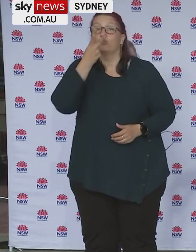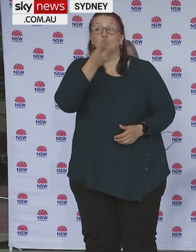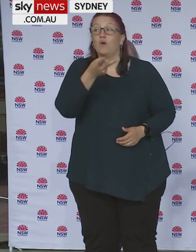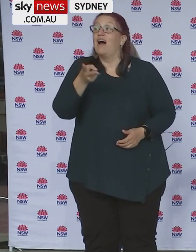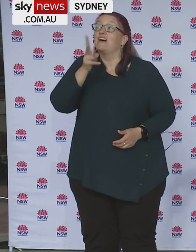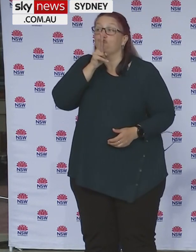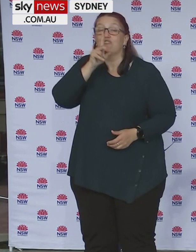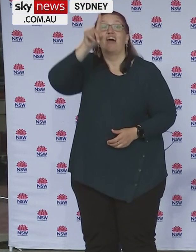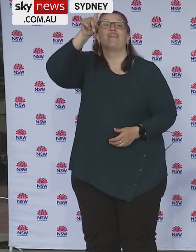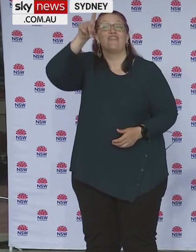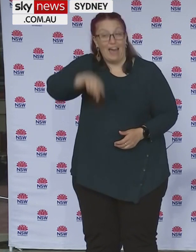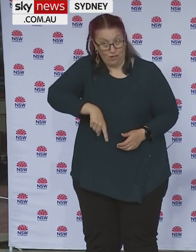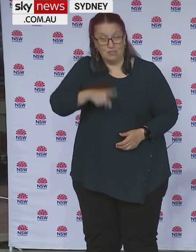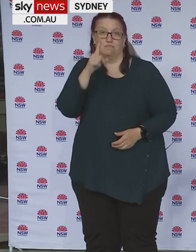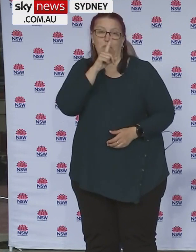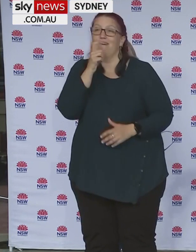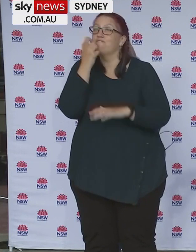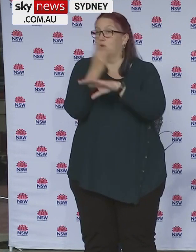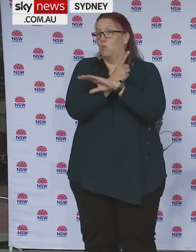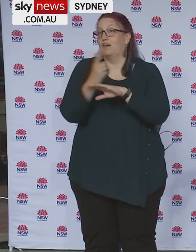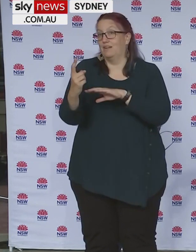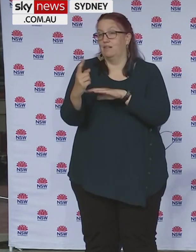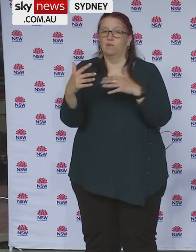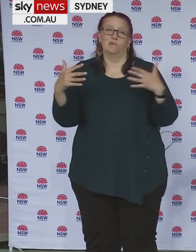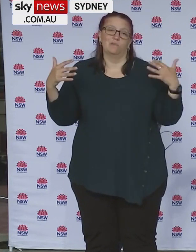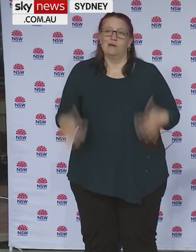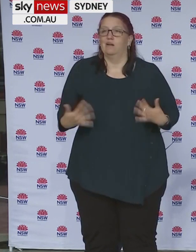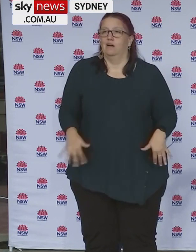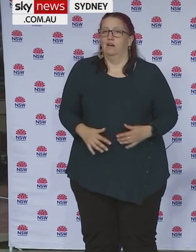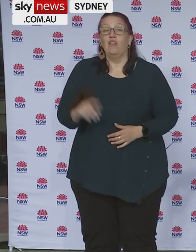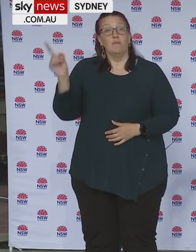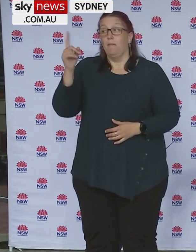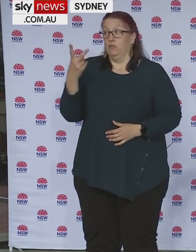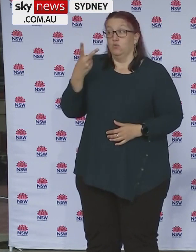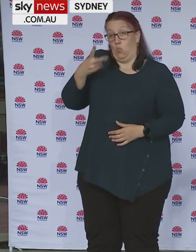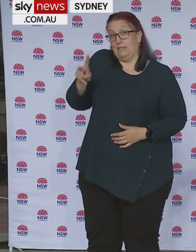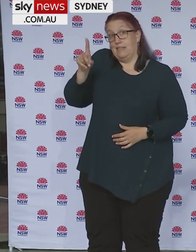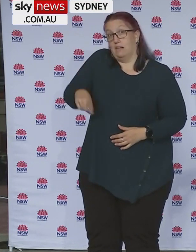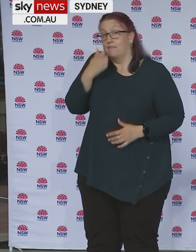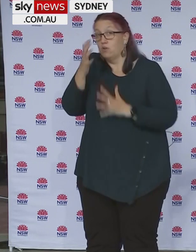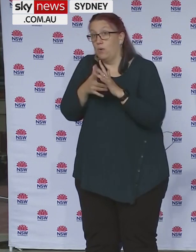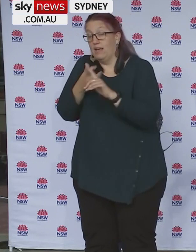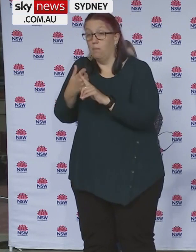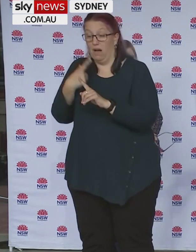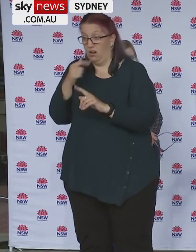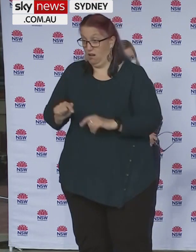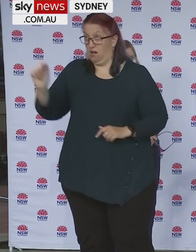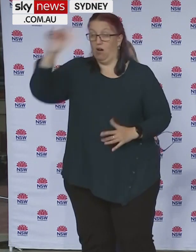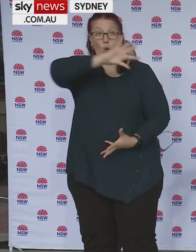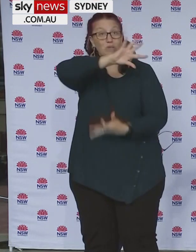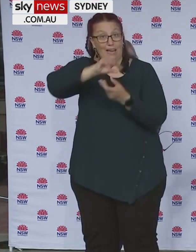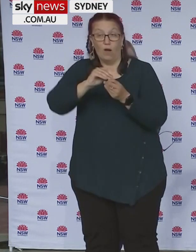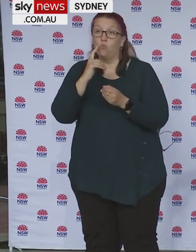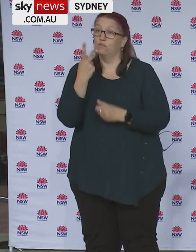we know that we'll be able to get capacity up to 200,000 once these mass vaccination centres come online. I'm also pleased to say the New South